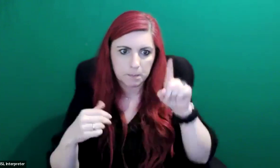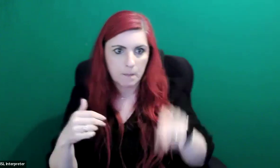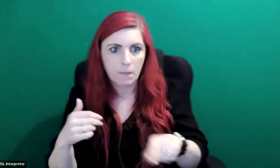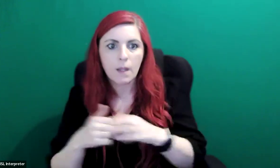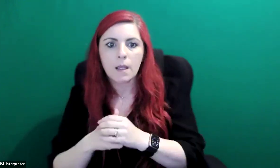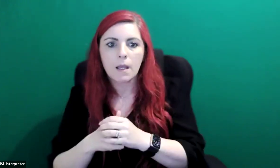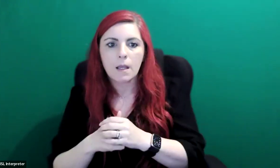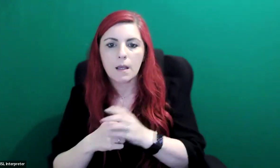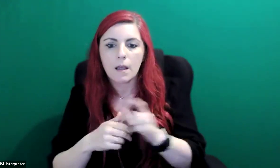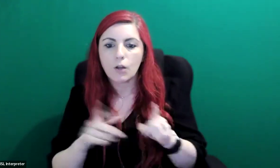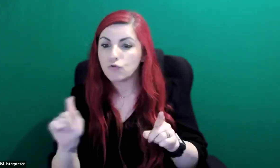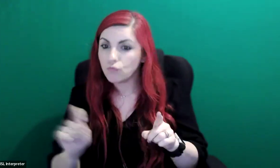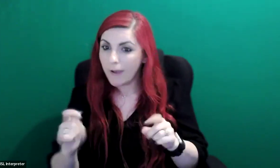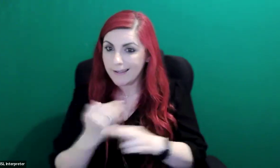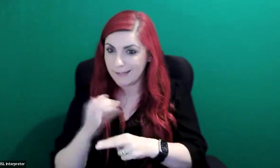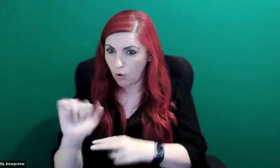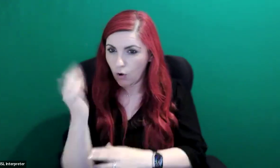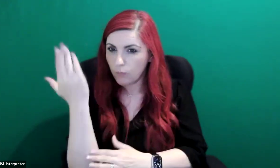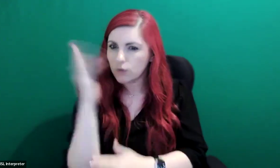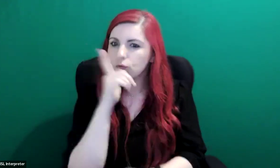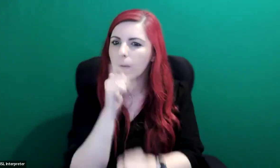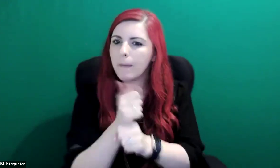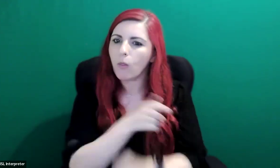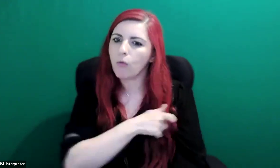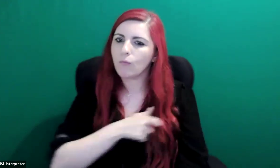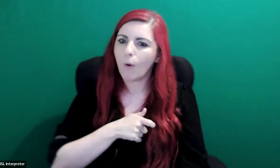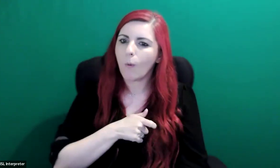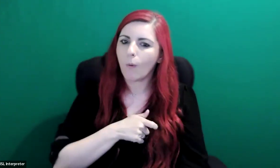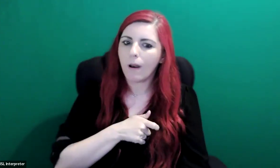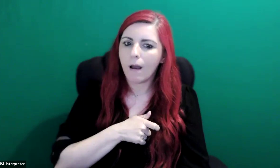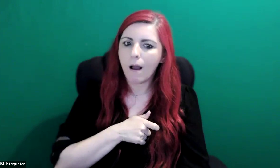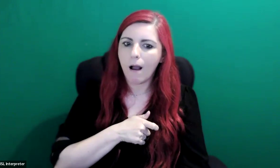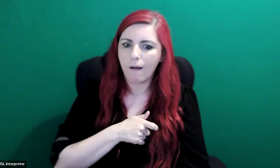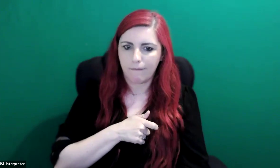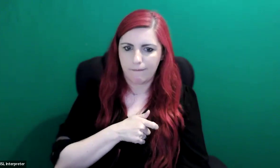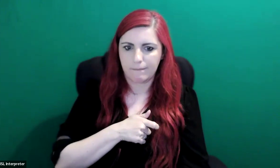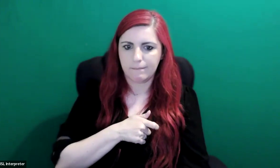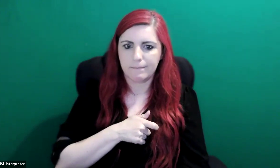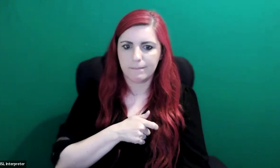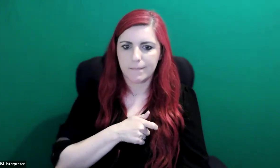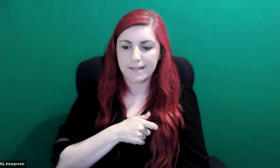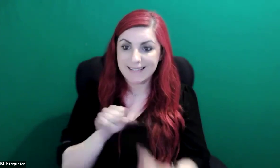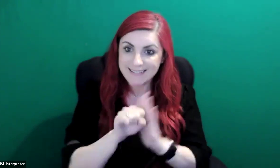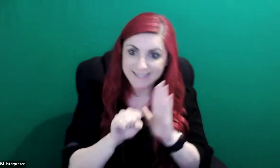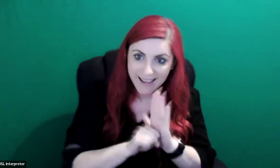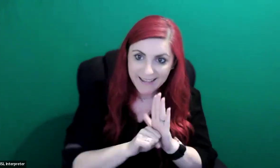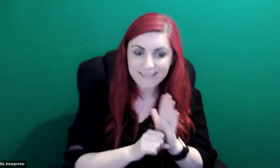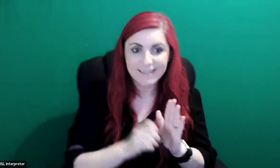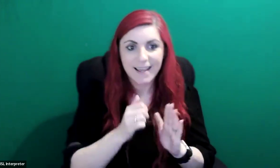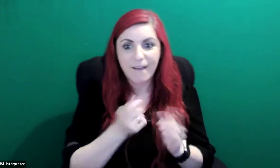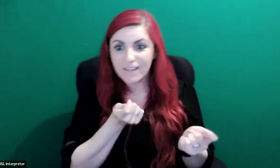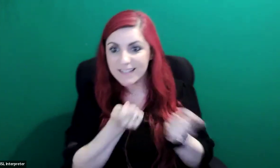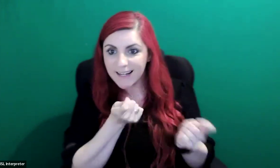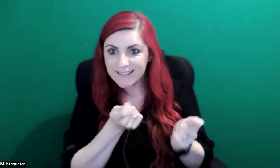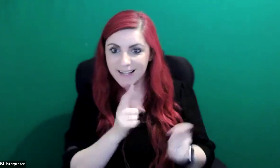Teresa in her presentation referenced the role of the state in facilitating DPOs and, in particular DPOs, I